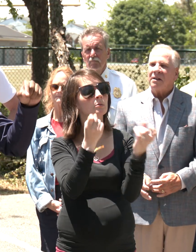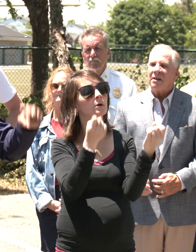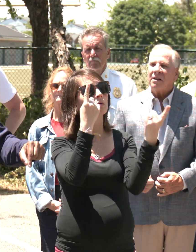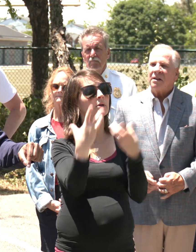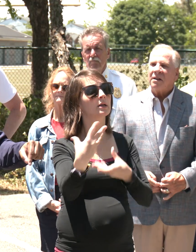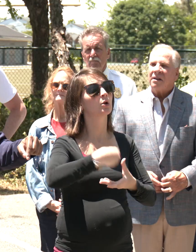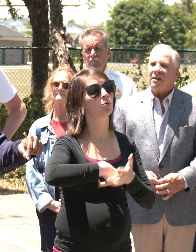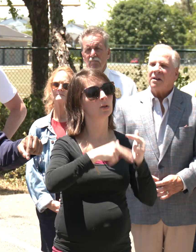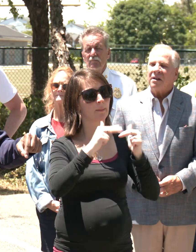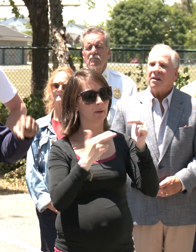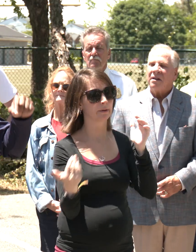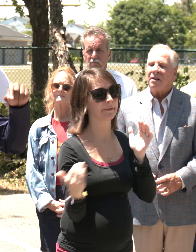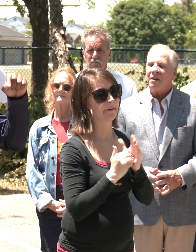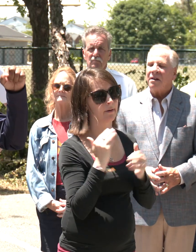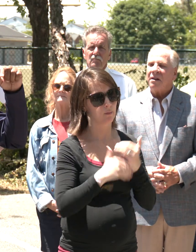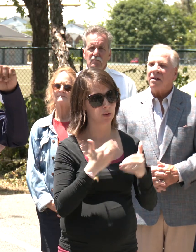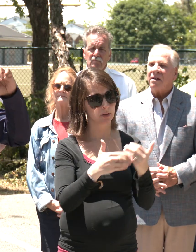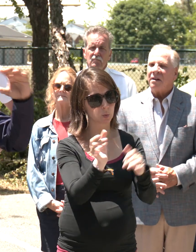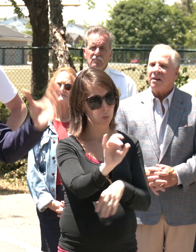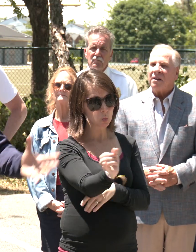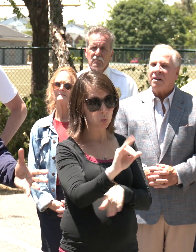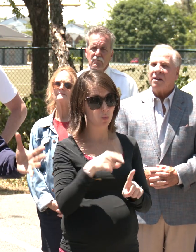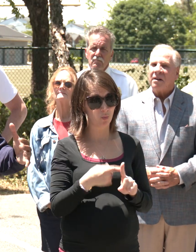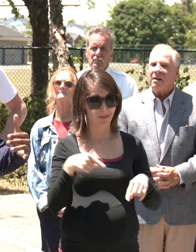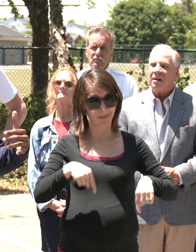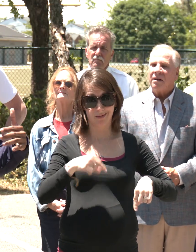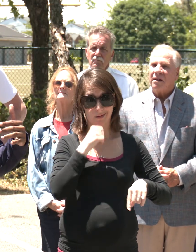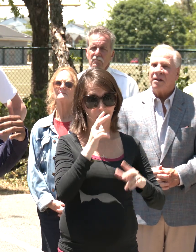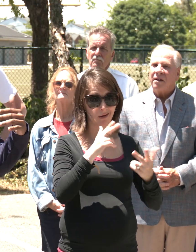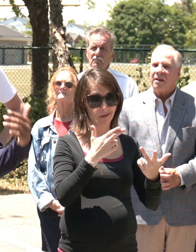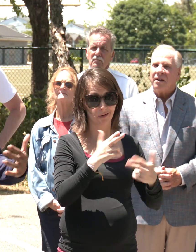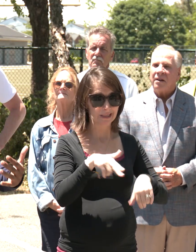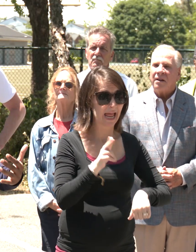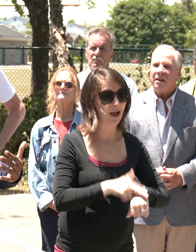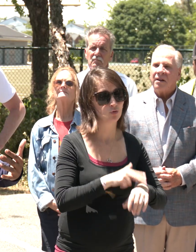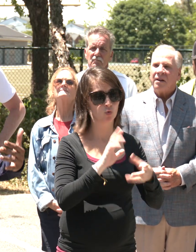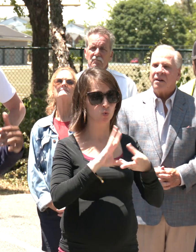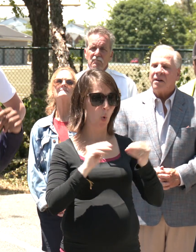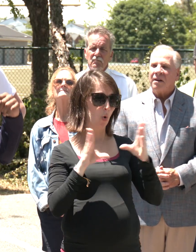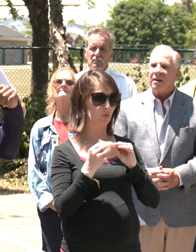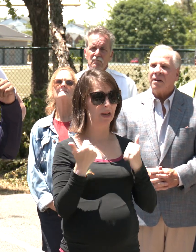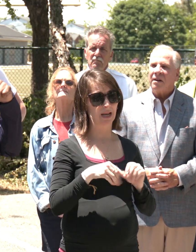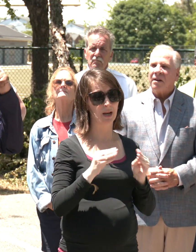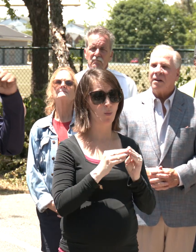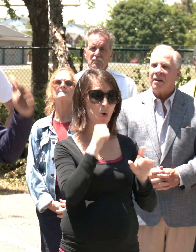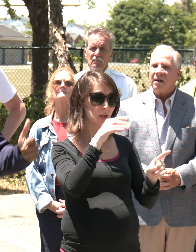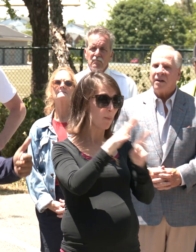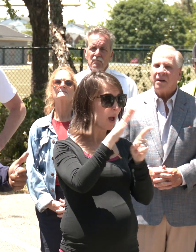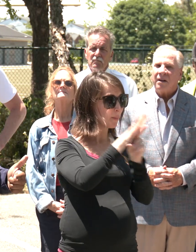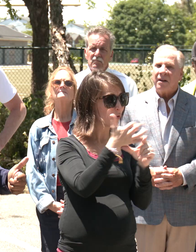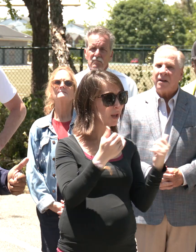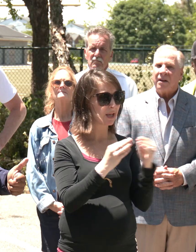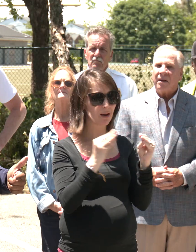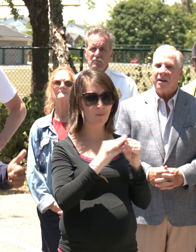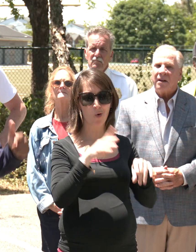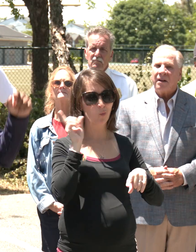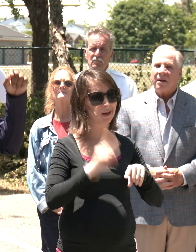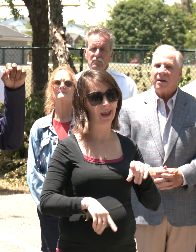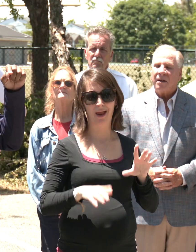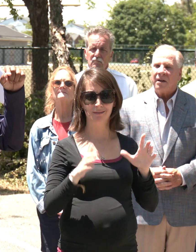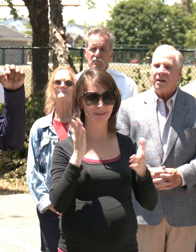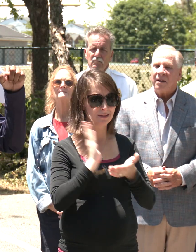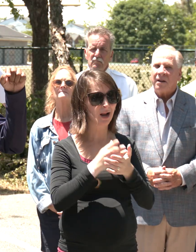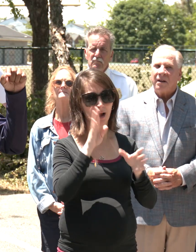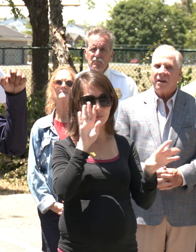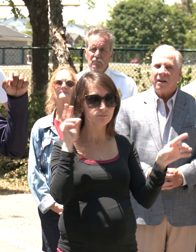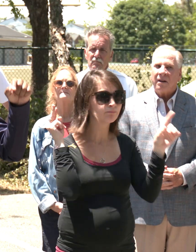includes the rebuilding process. When this is not a national story any longer, we cannot take our eye off the ball.